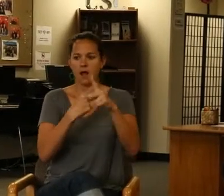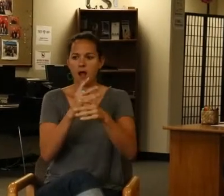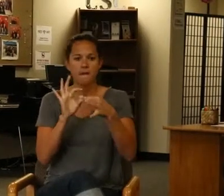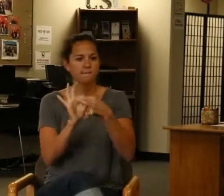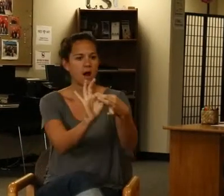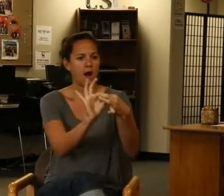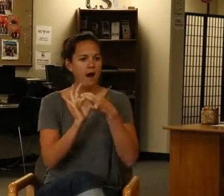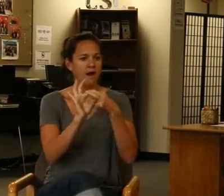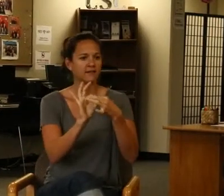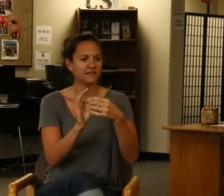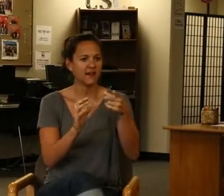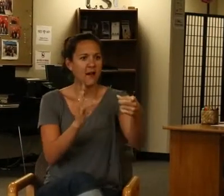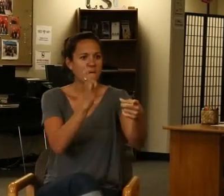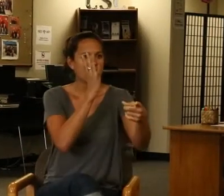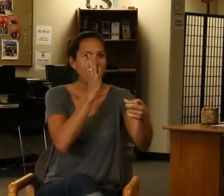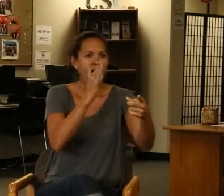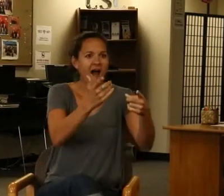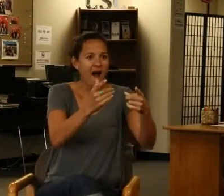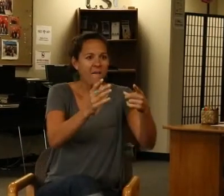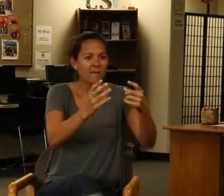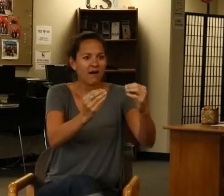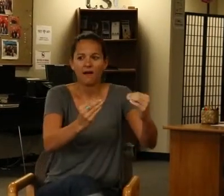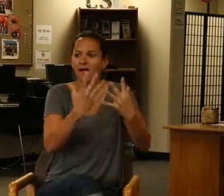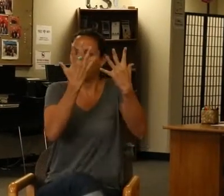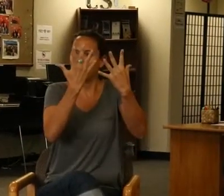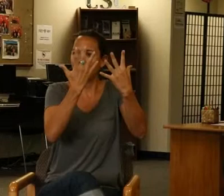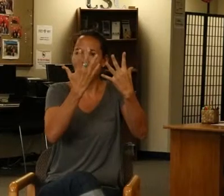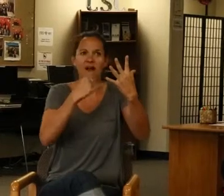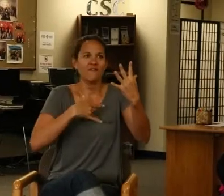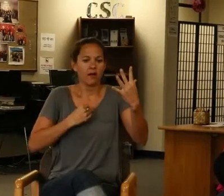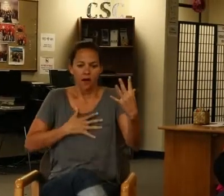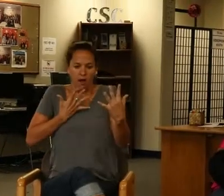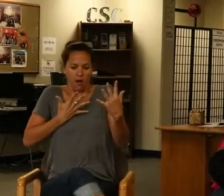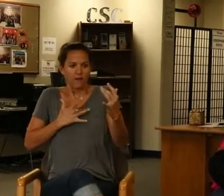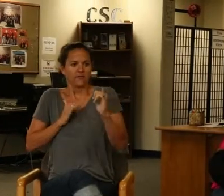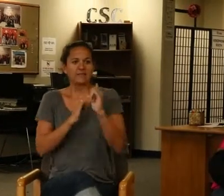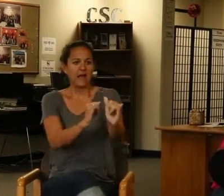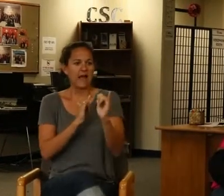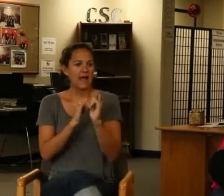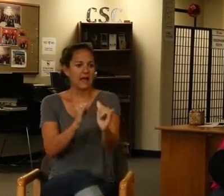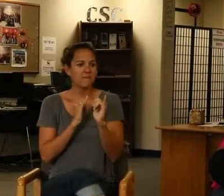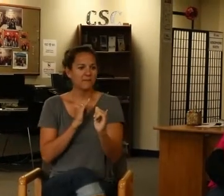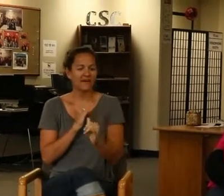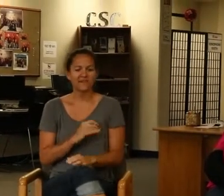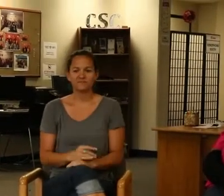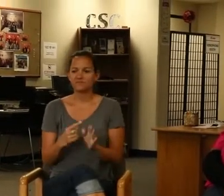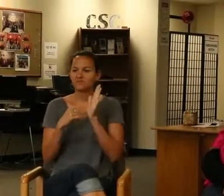feel, right? That kind of bonding between the two of you. Like, I'm so excited, Mom is doing this with me, I'm excited and inspired and